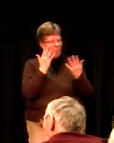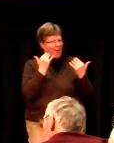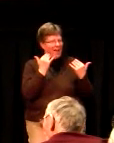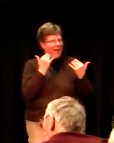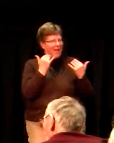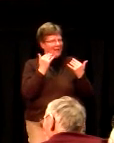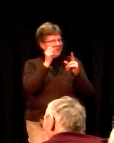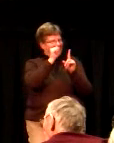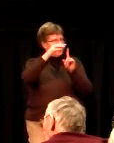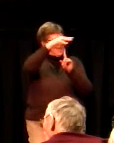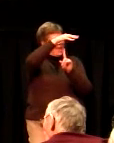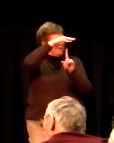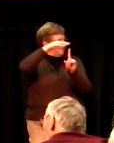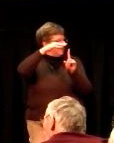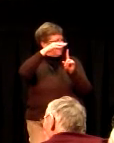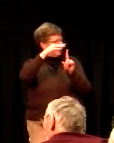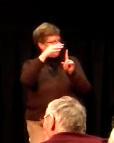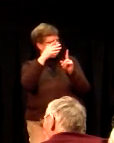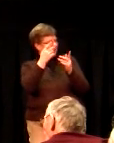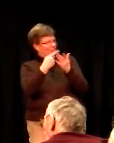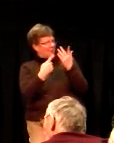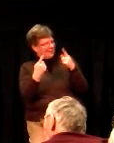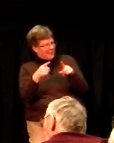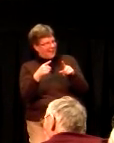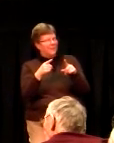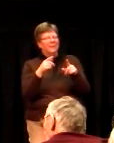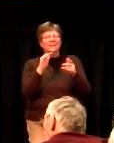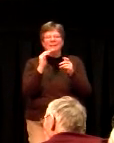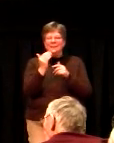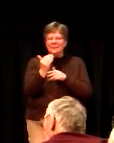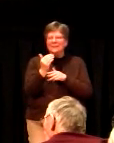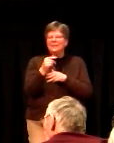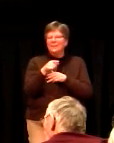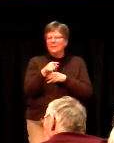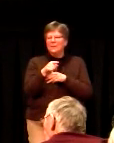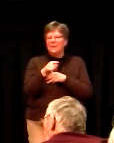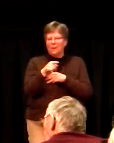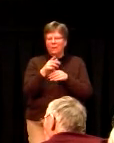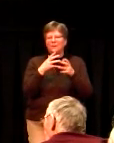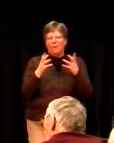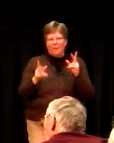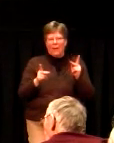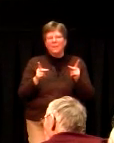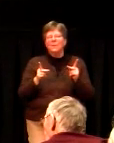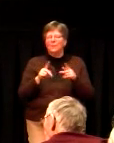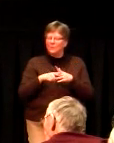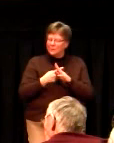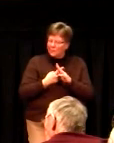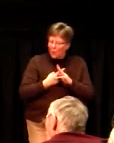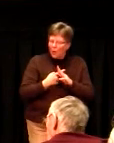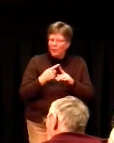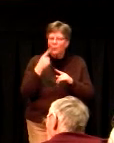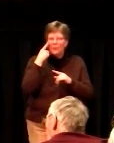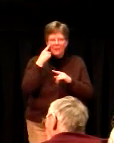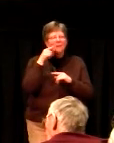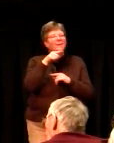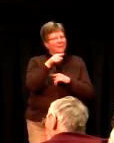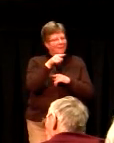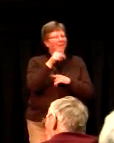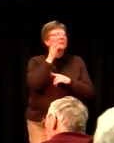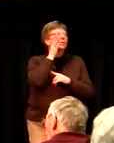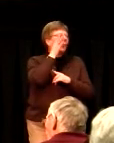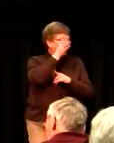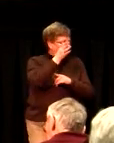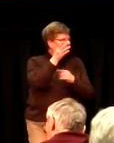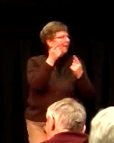why the atmosphere would do that, but it seems there's definitely quite a few people that are starting to think that this is something that will